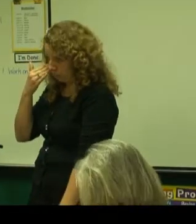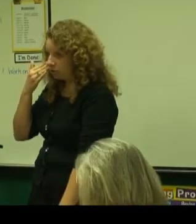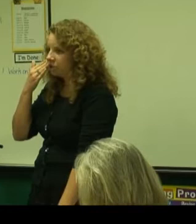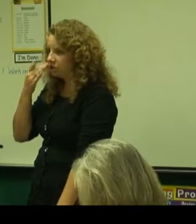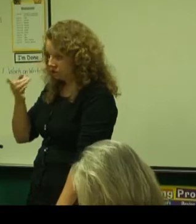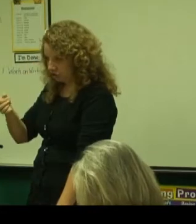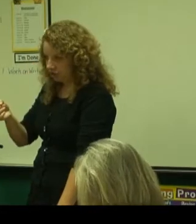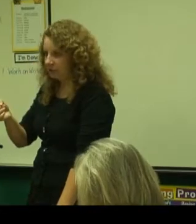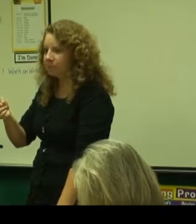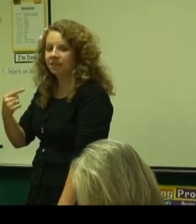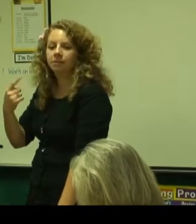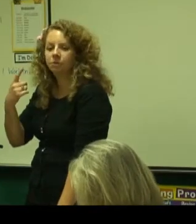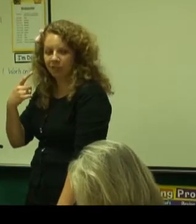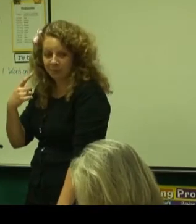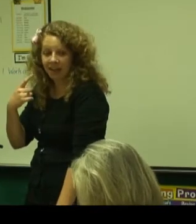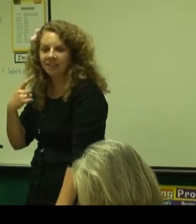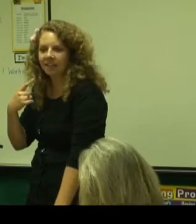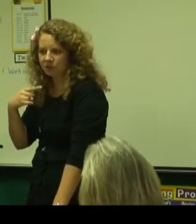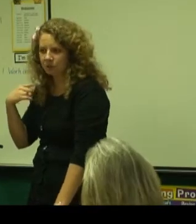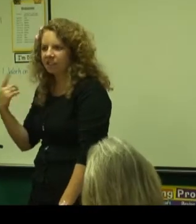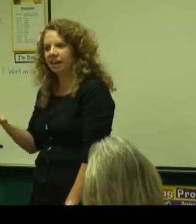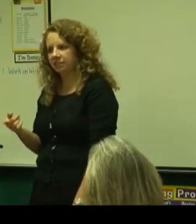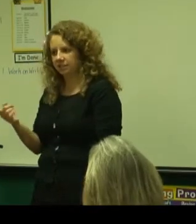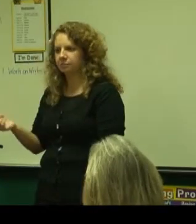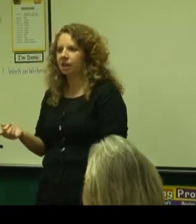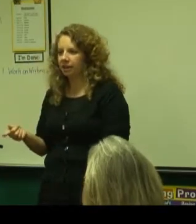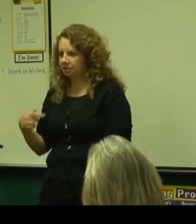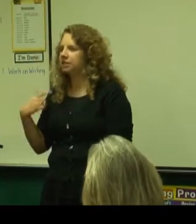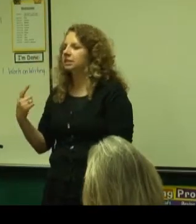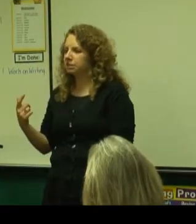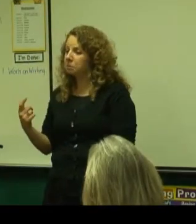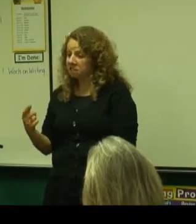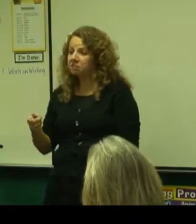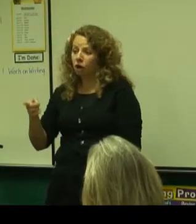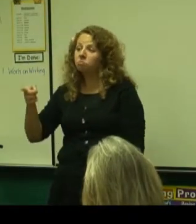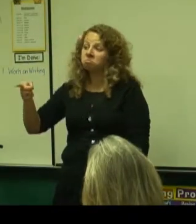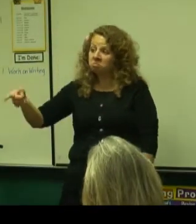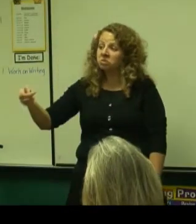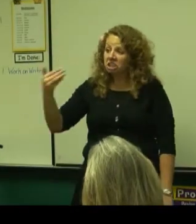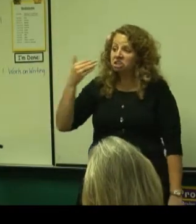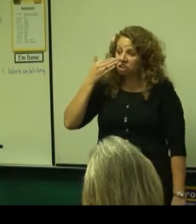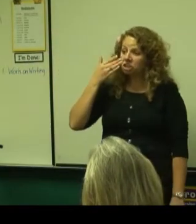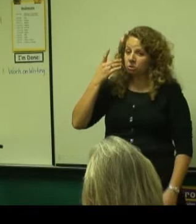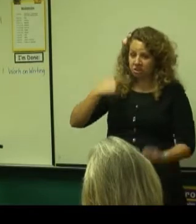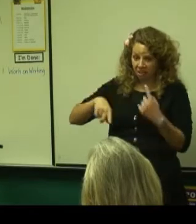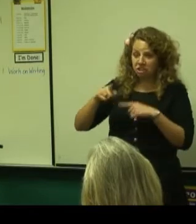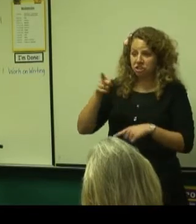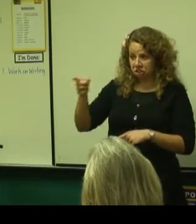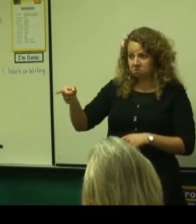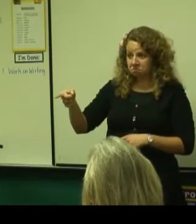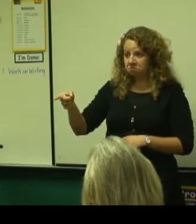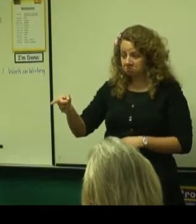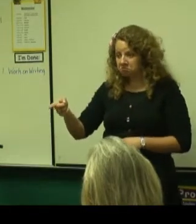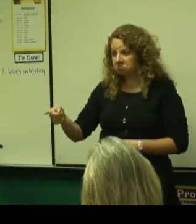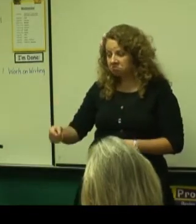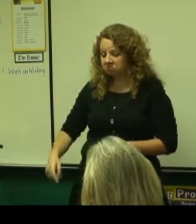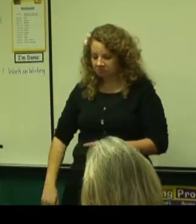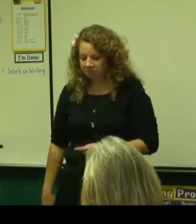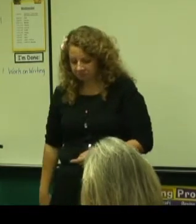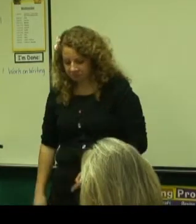knows she. Because I'm shaking my head yes, so the yes is implied. That it is a positive. Okay. Oh, Yeah. she knows sign she.